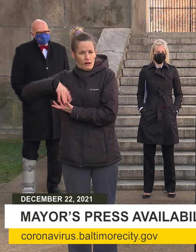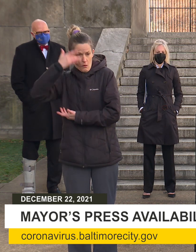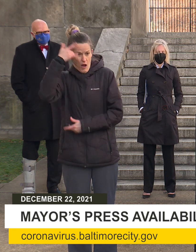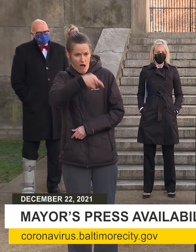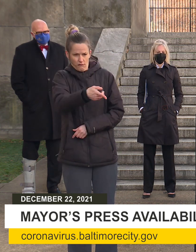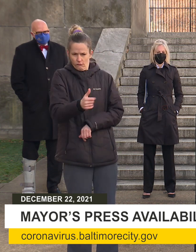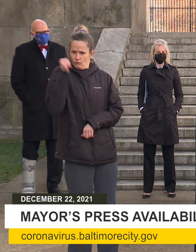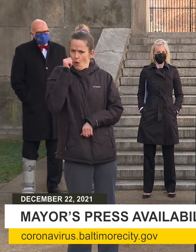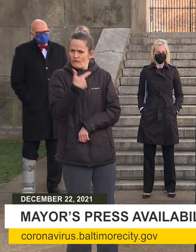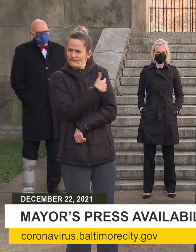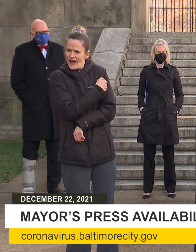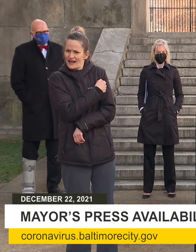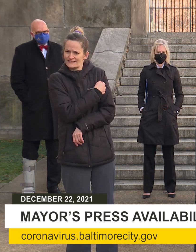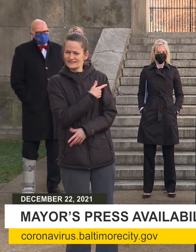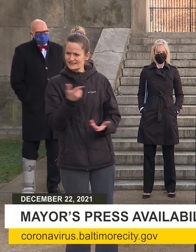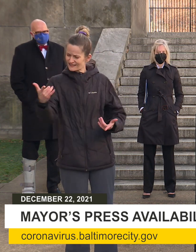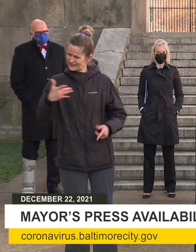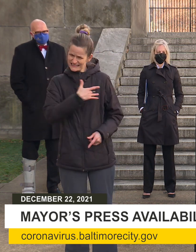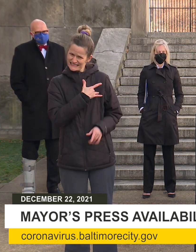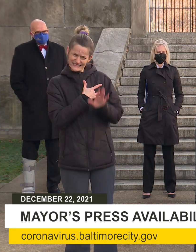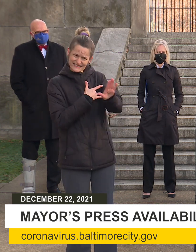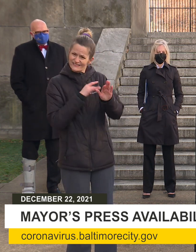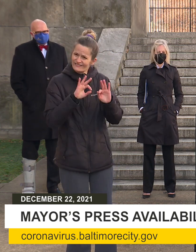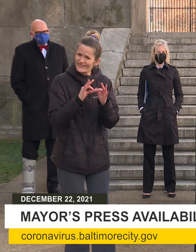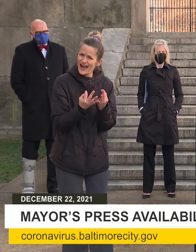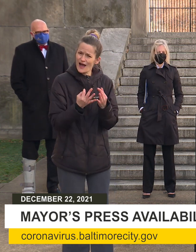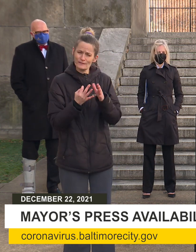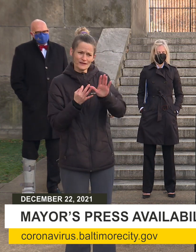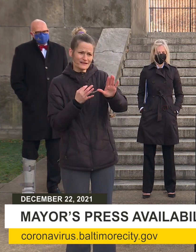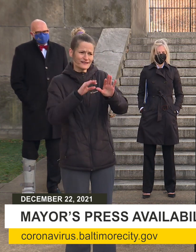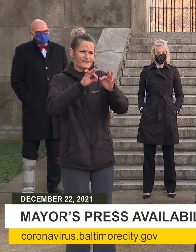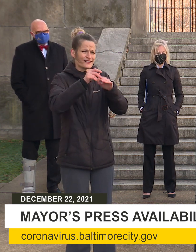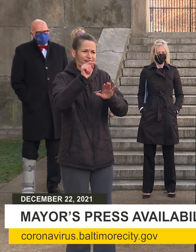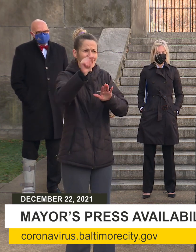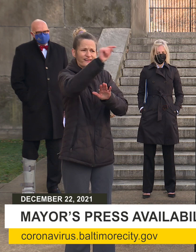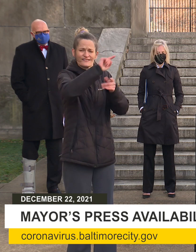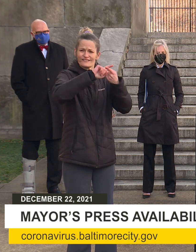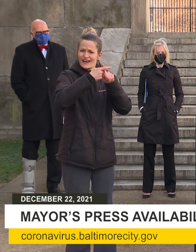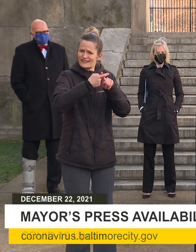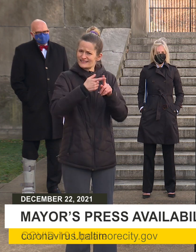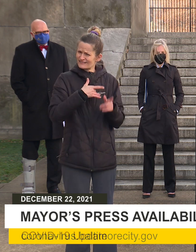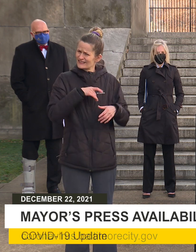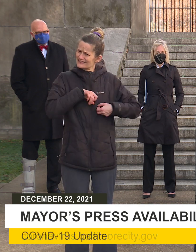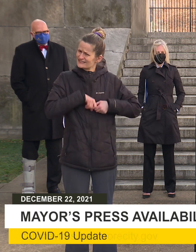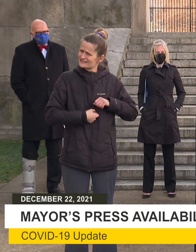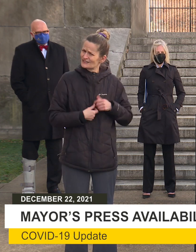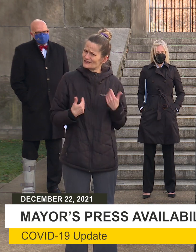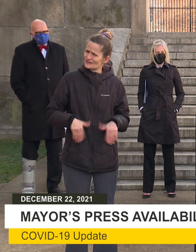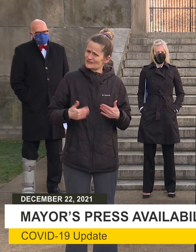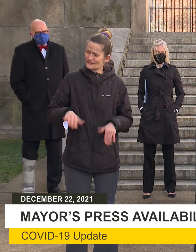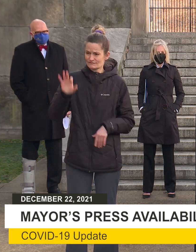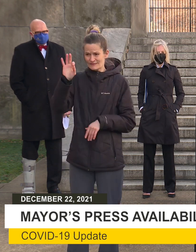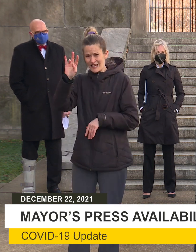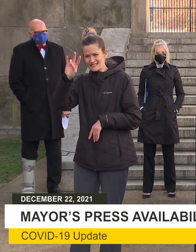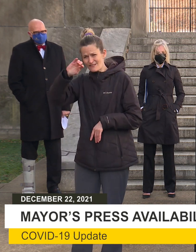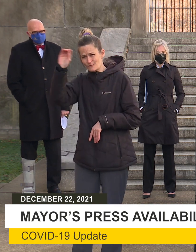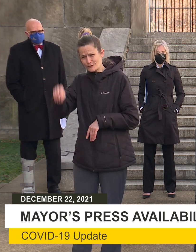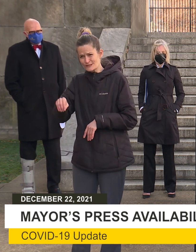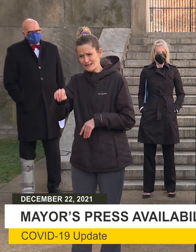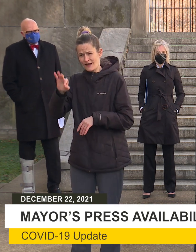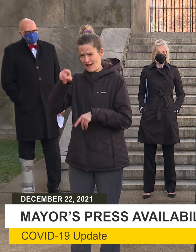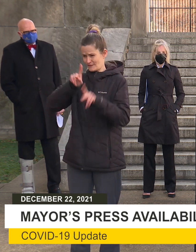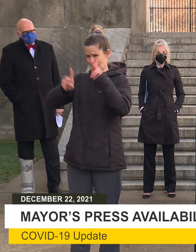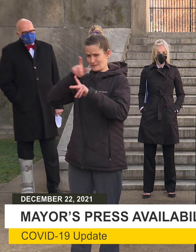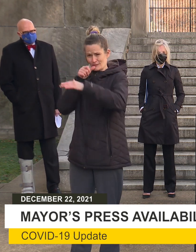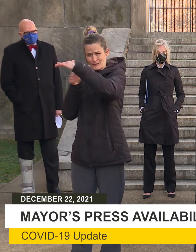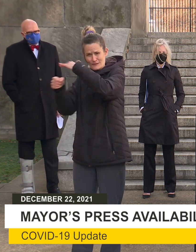children. In December, 97% of COVID-19 hospitalizations within our health system had not